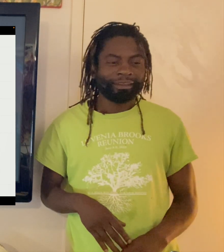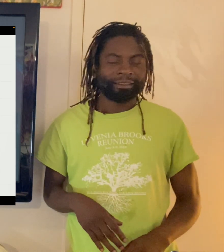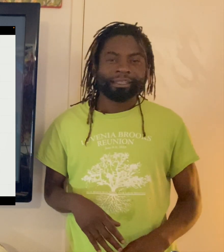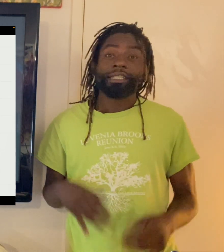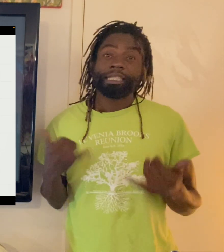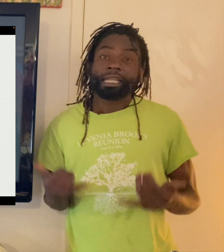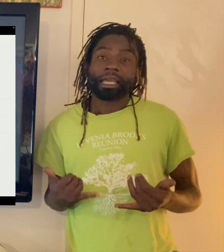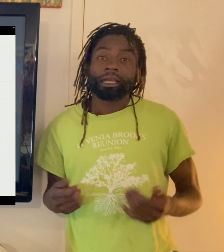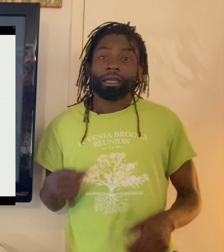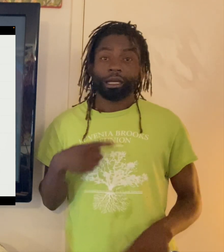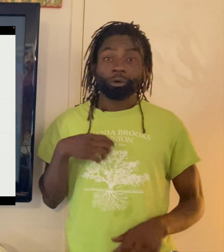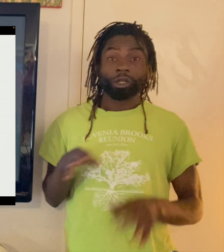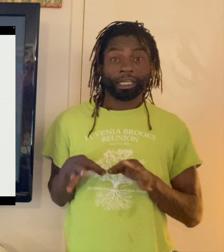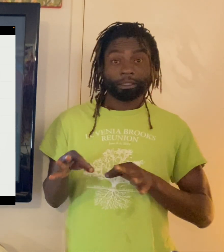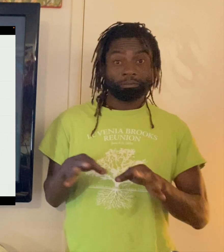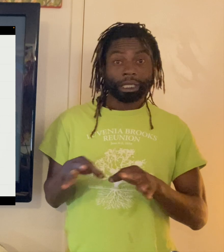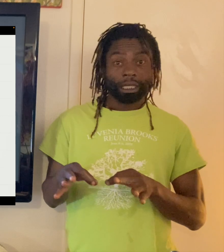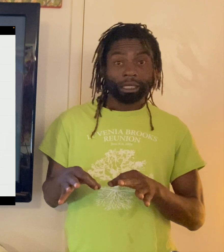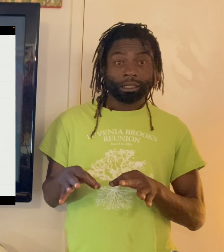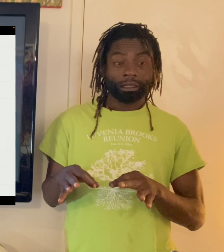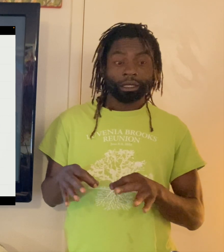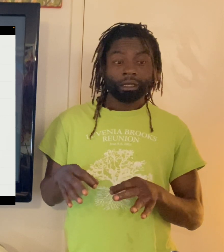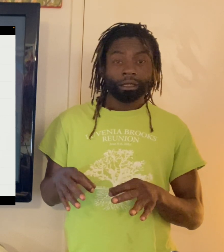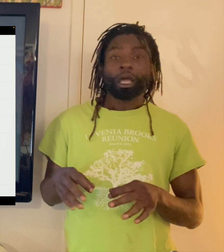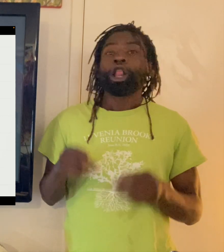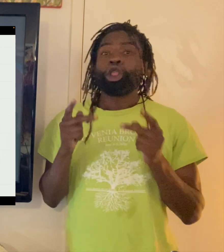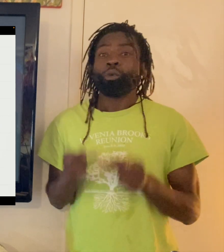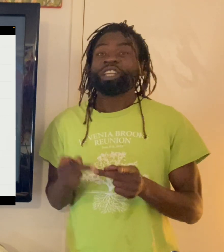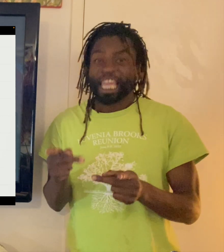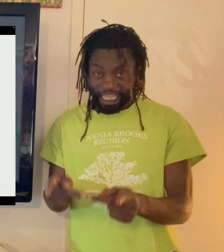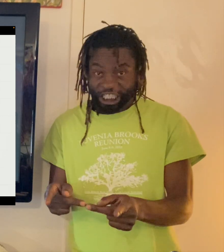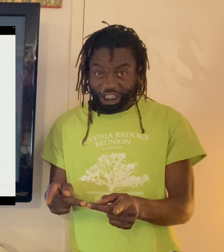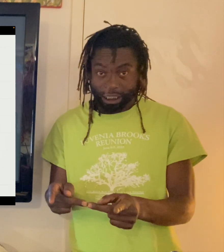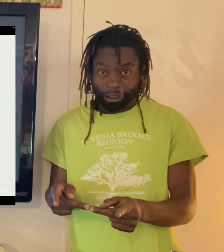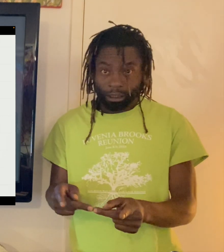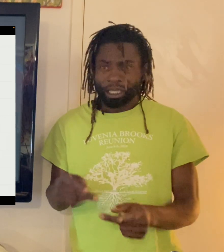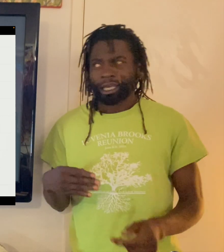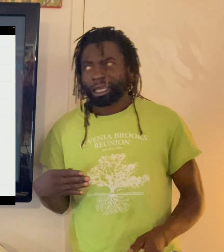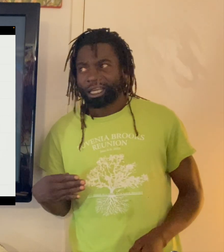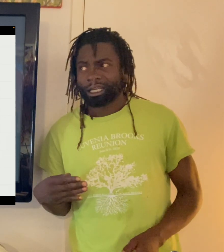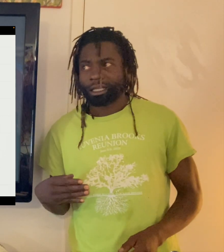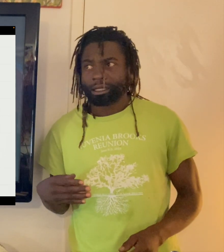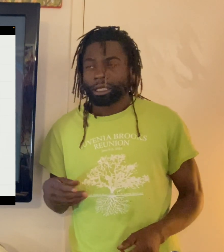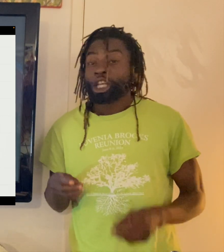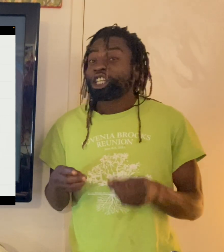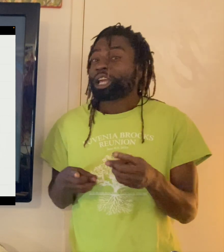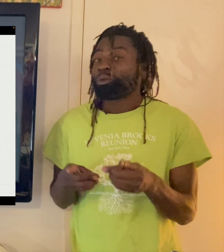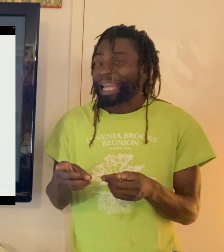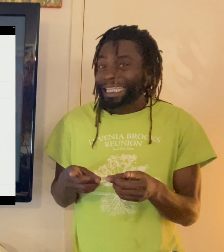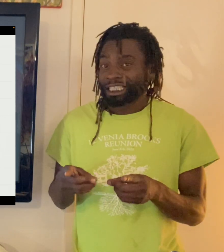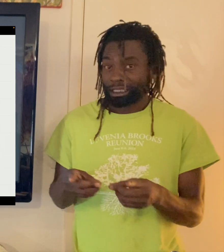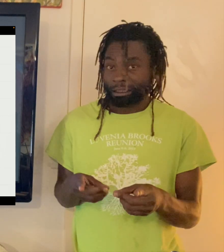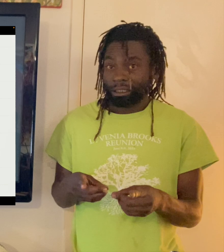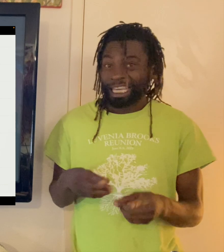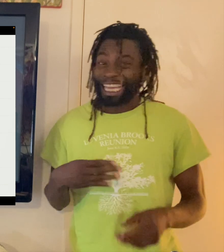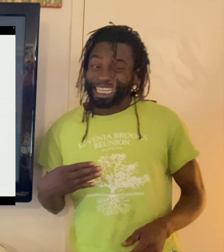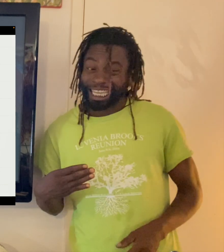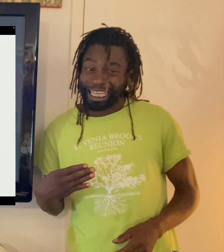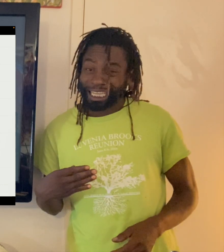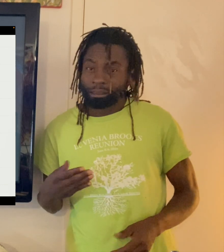Oh, hi, everybody. Today, I'm going to talk to you about location and